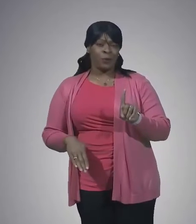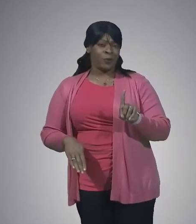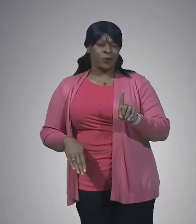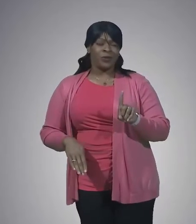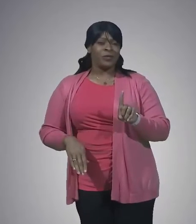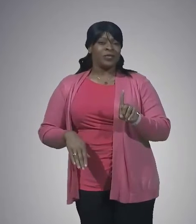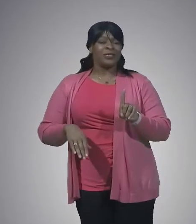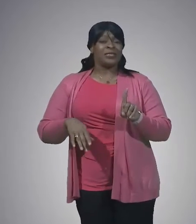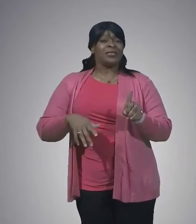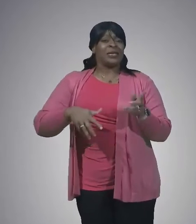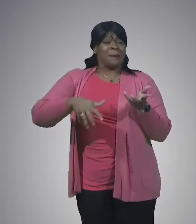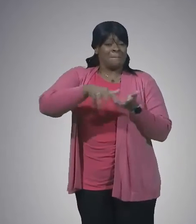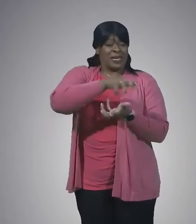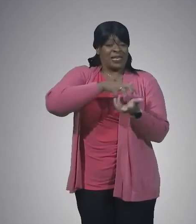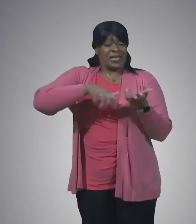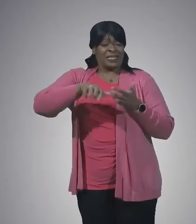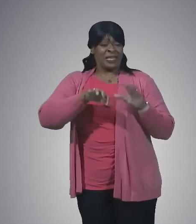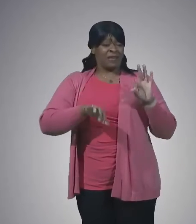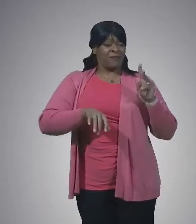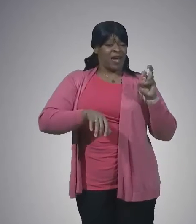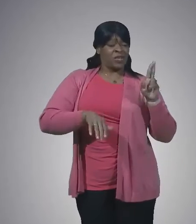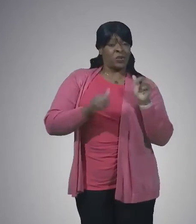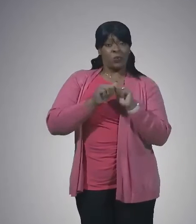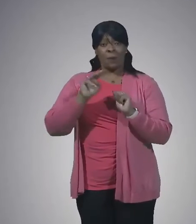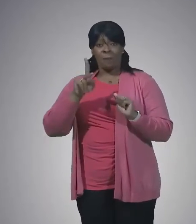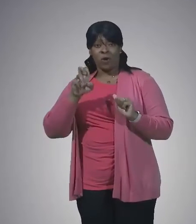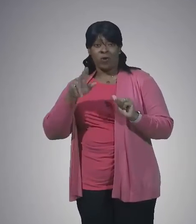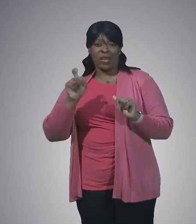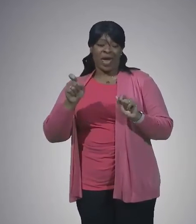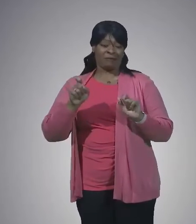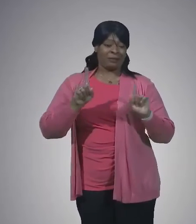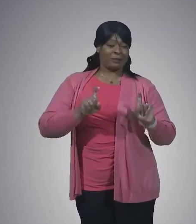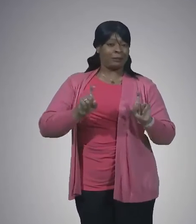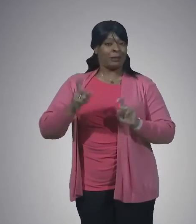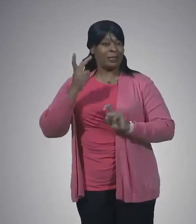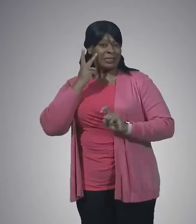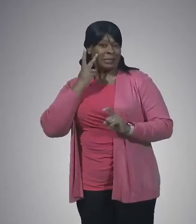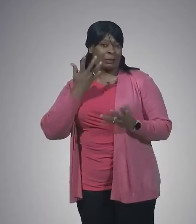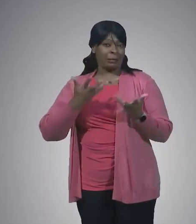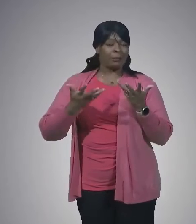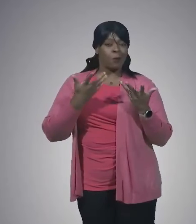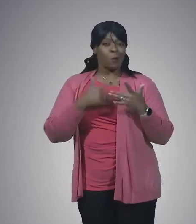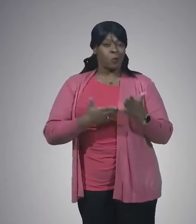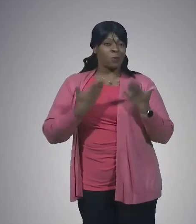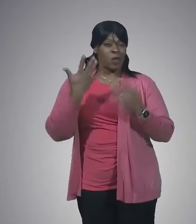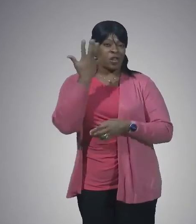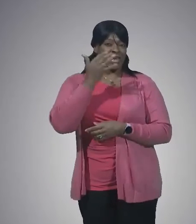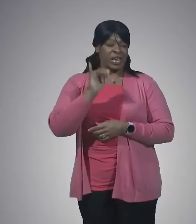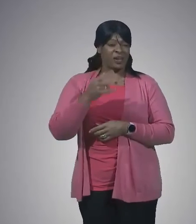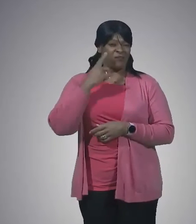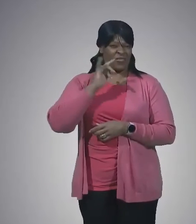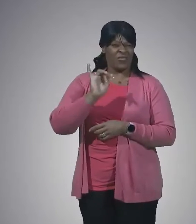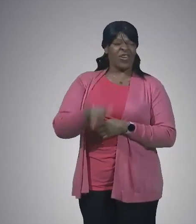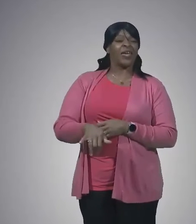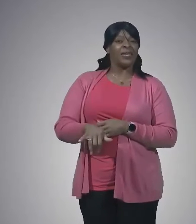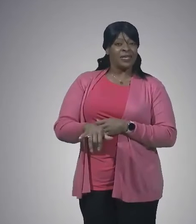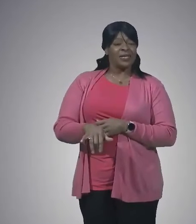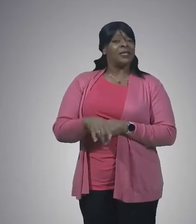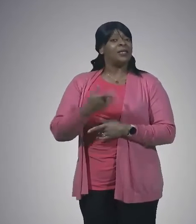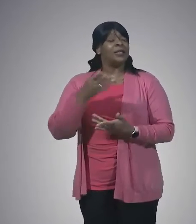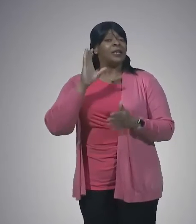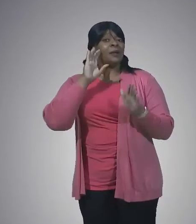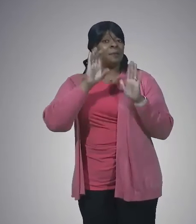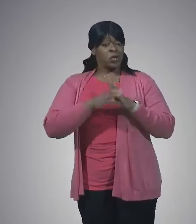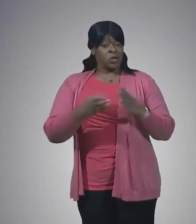the mixing is something that they're really going to have to bat around and decide what those exact recommendations should be doing. As far as the picture in